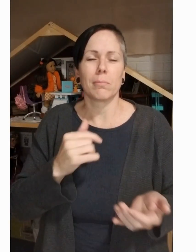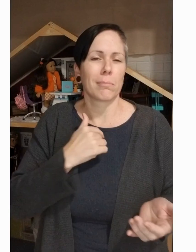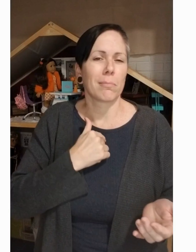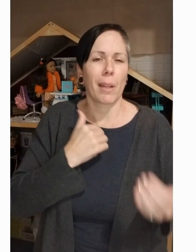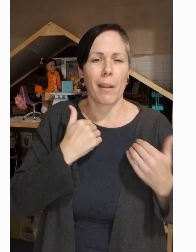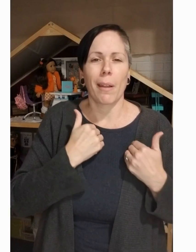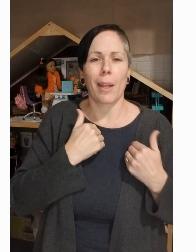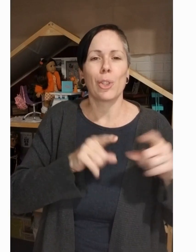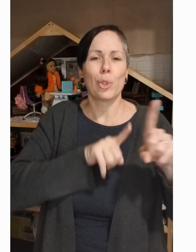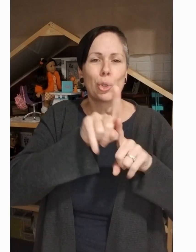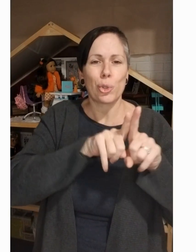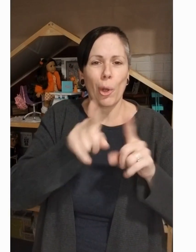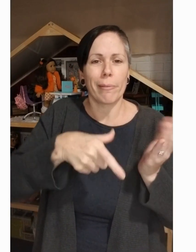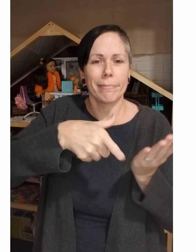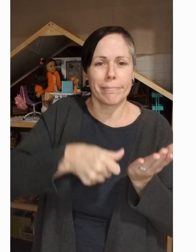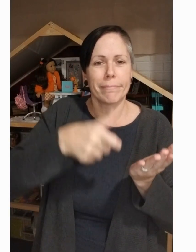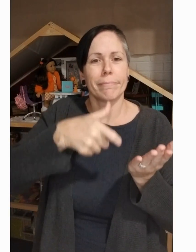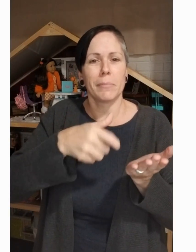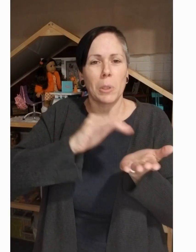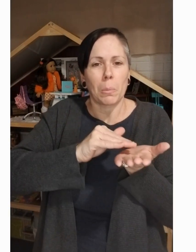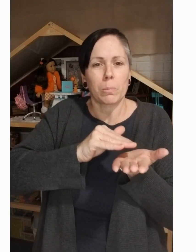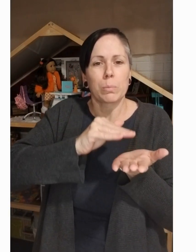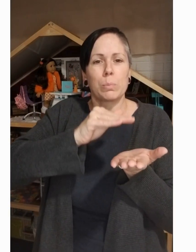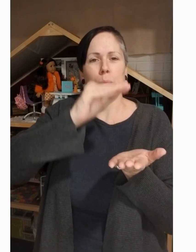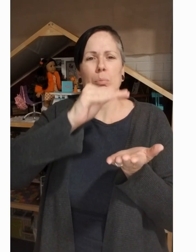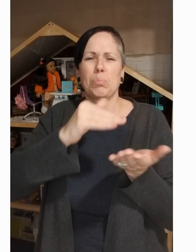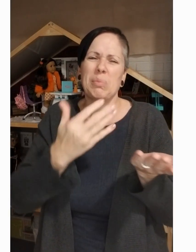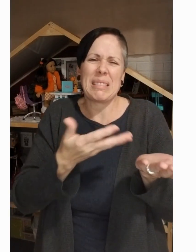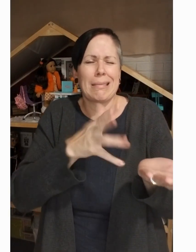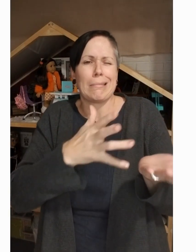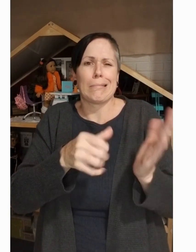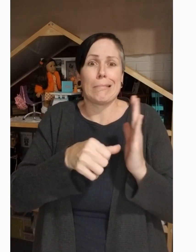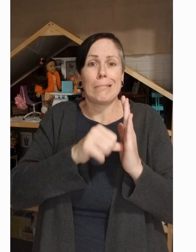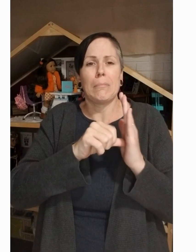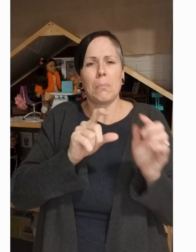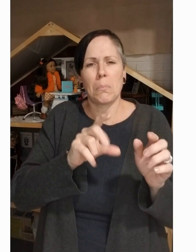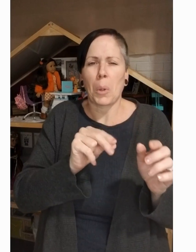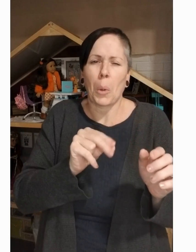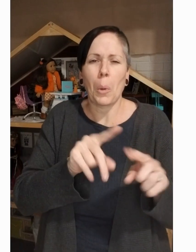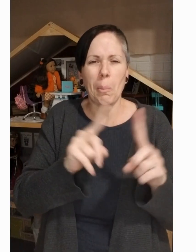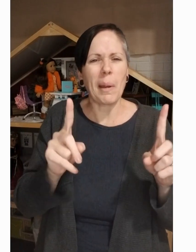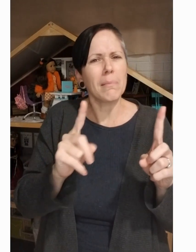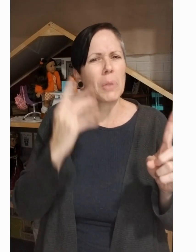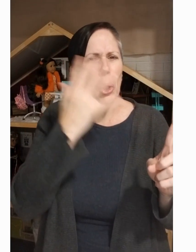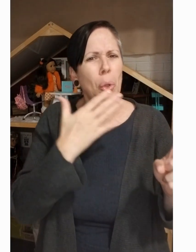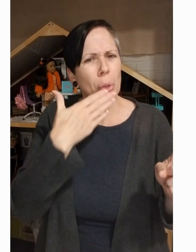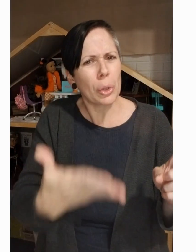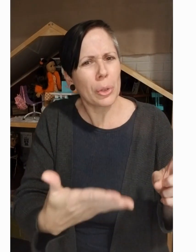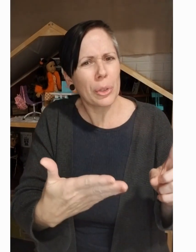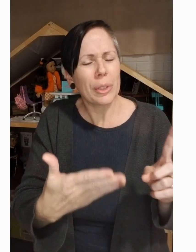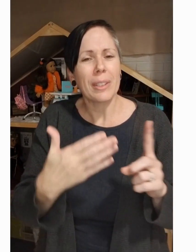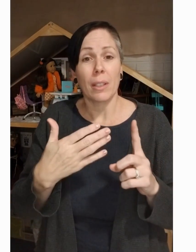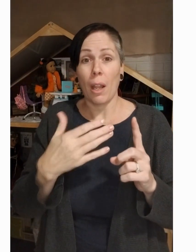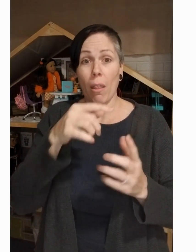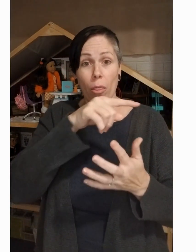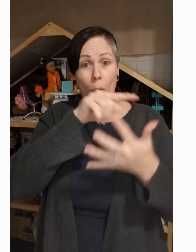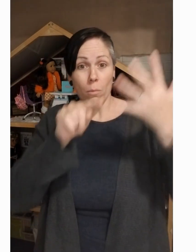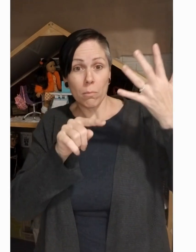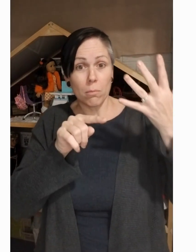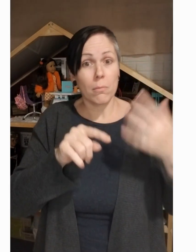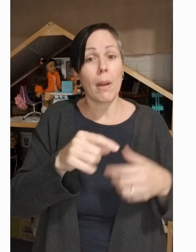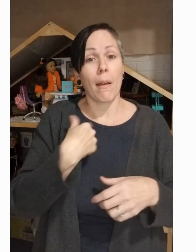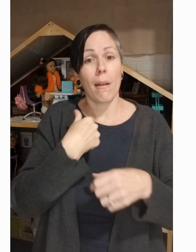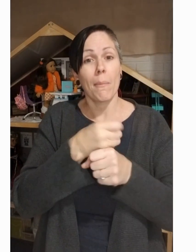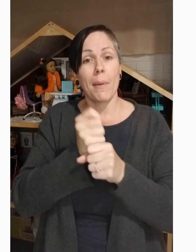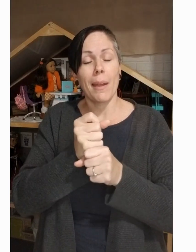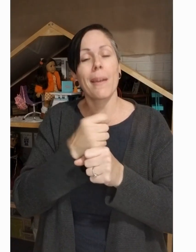But that's probably the least successful, but it turned out really well, and I ended up using those to kind of fill out some